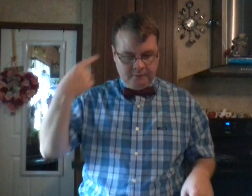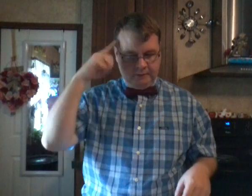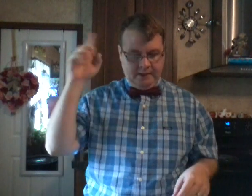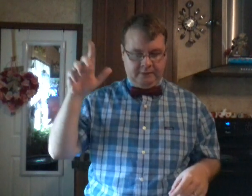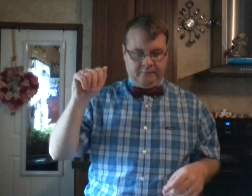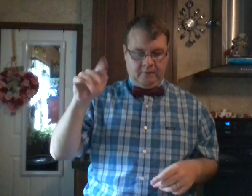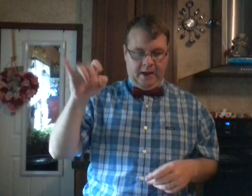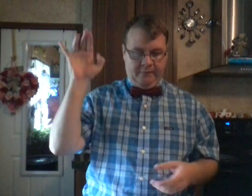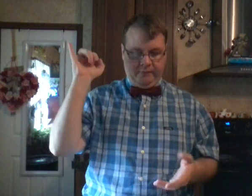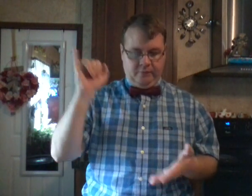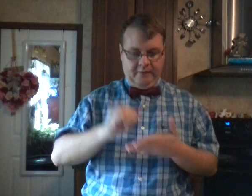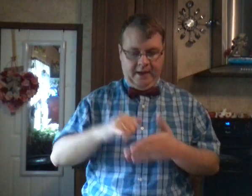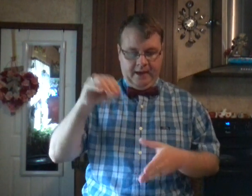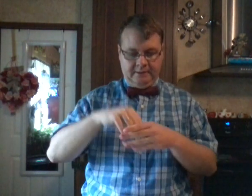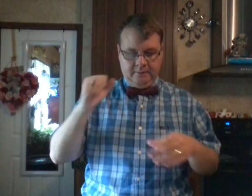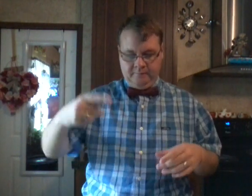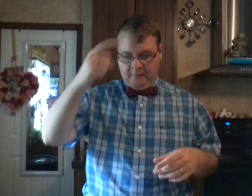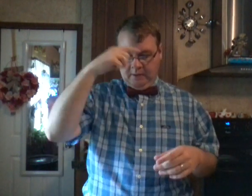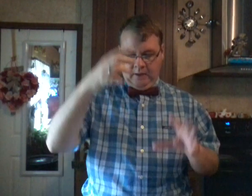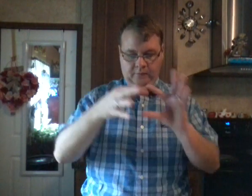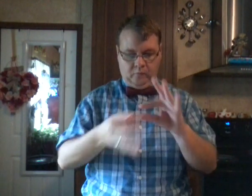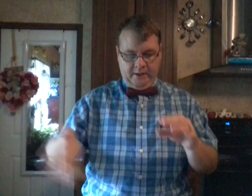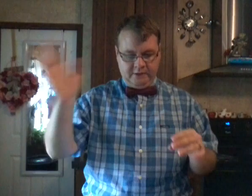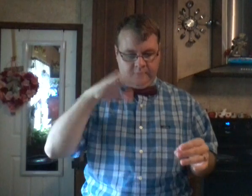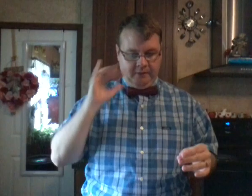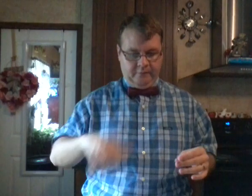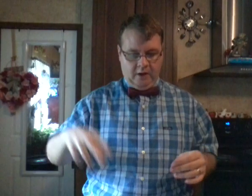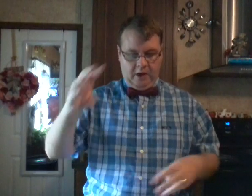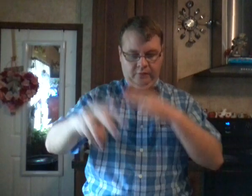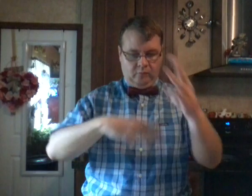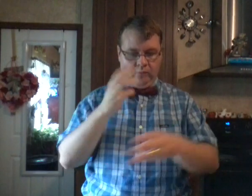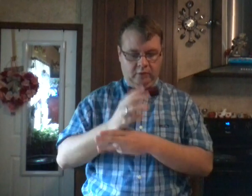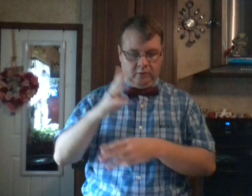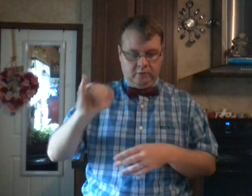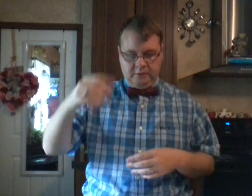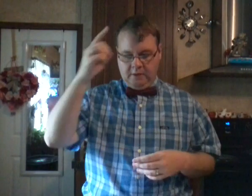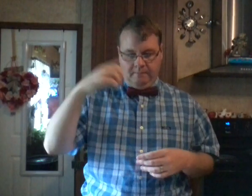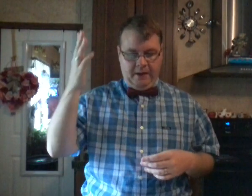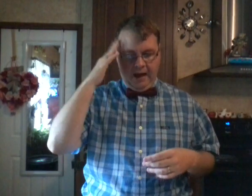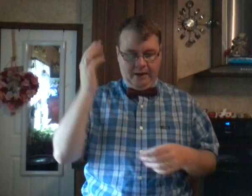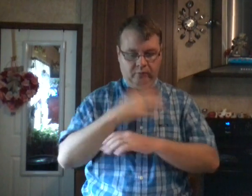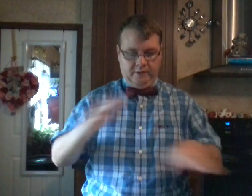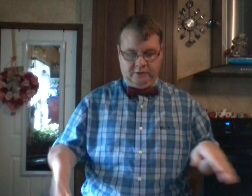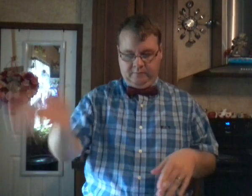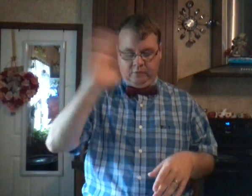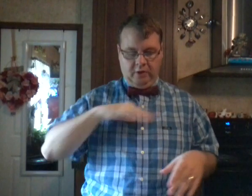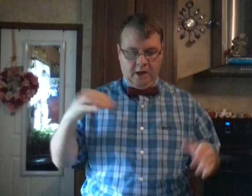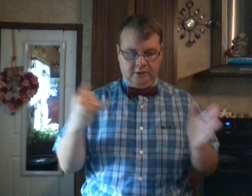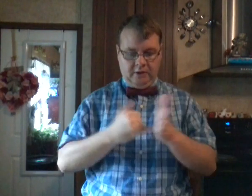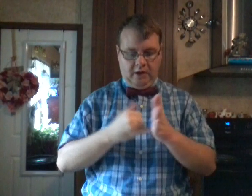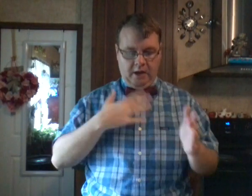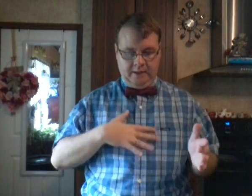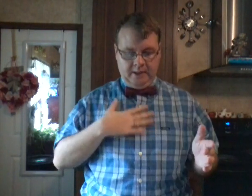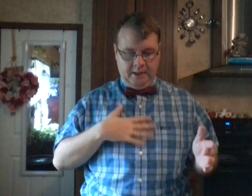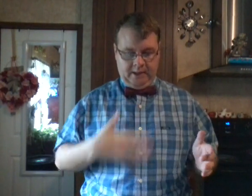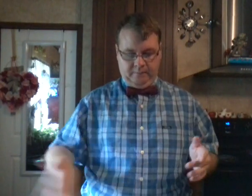Says, As for after that, in the wisdom of God, the world, by wisdom, knew not God. It